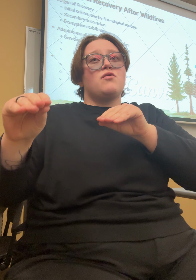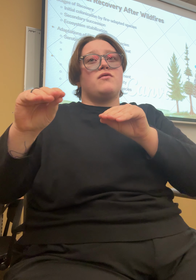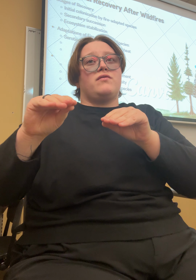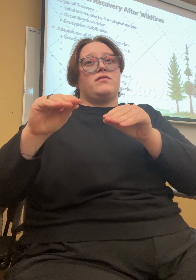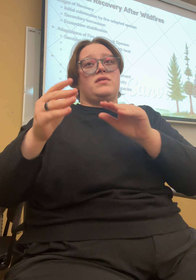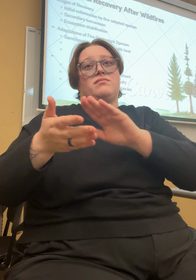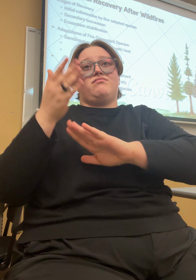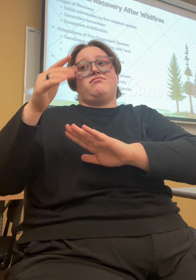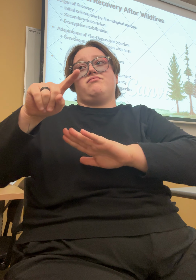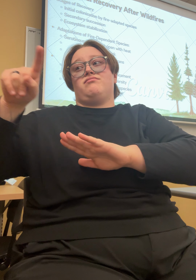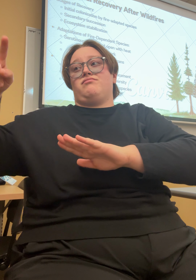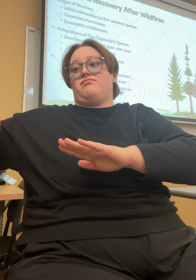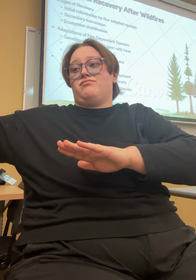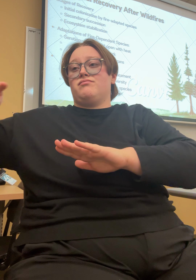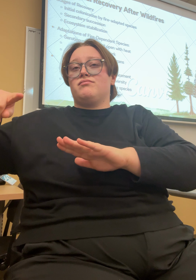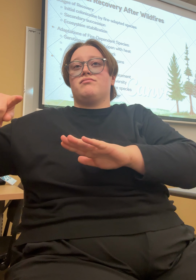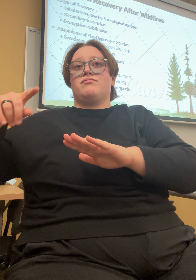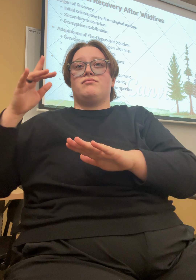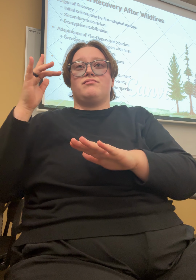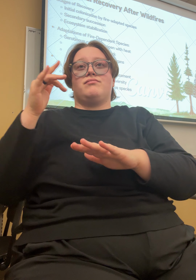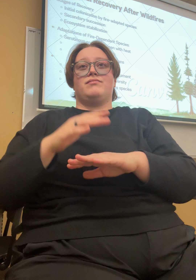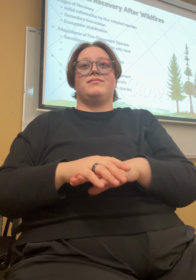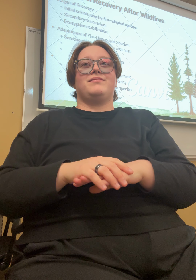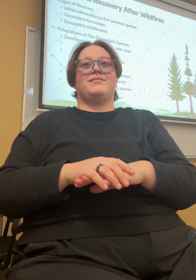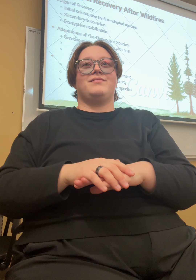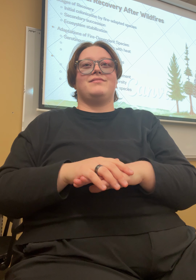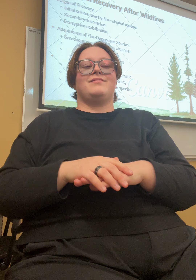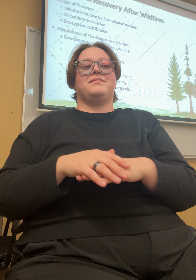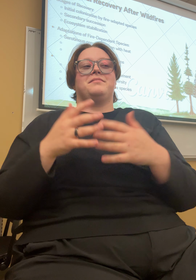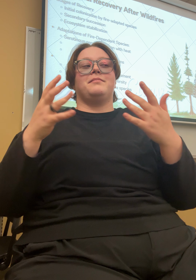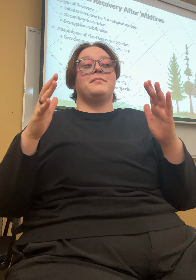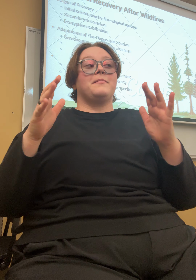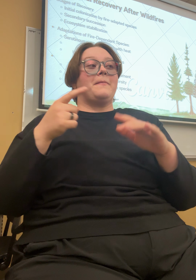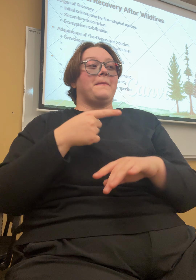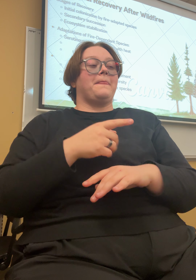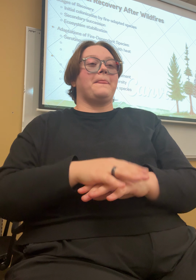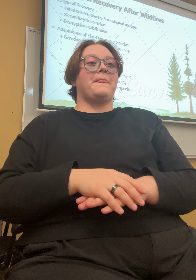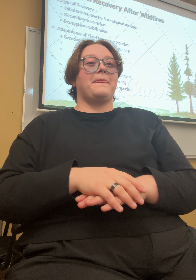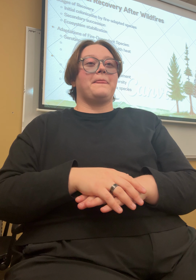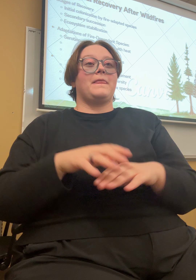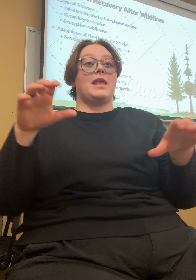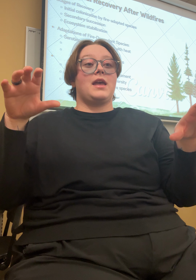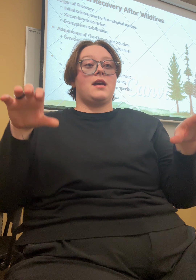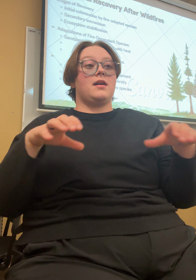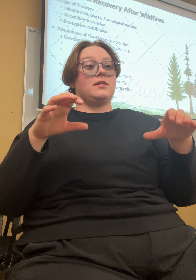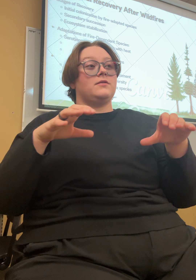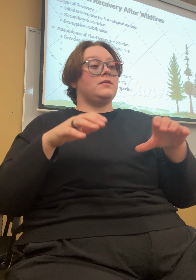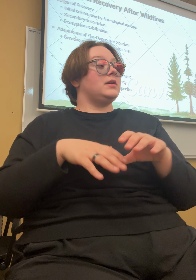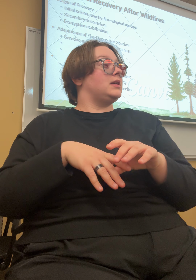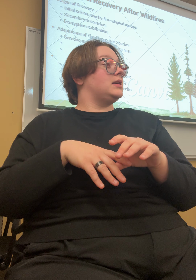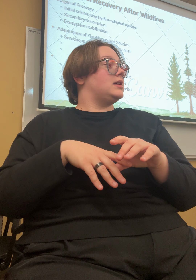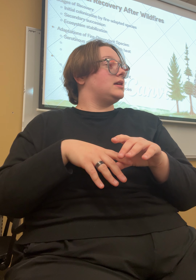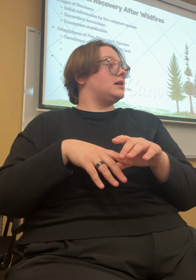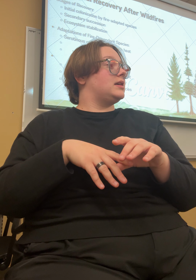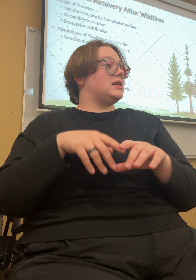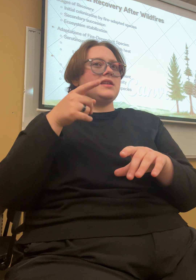as a, thank you. Okay, cool. Has anybody here read a